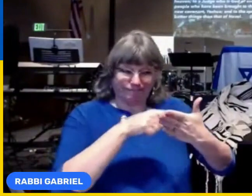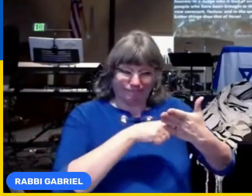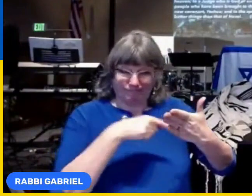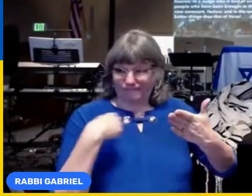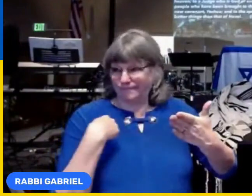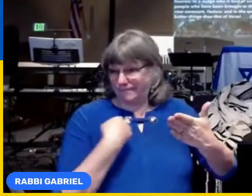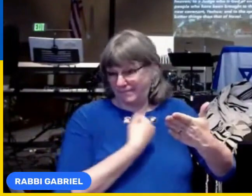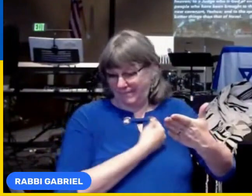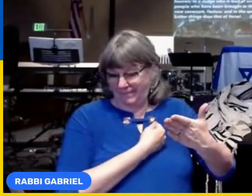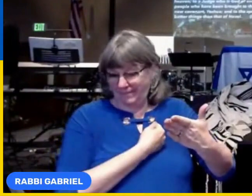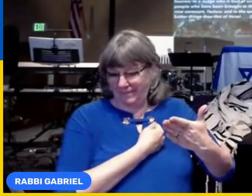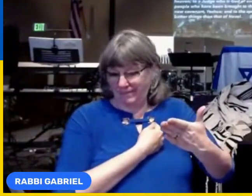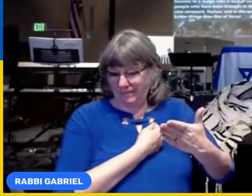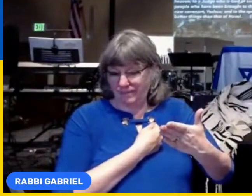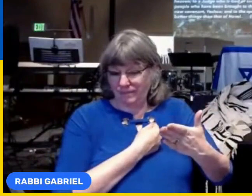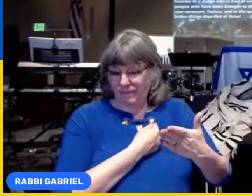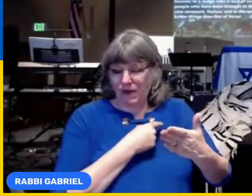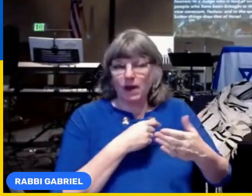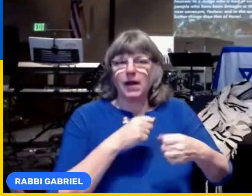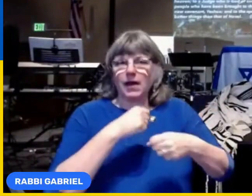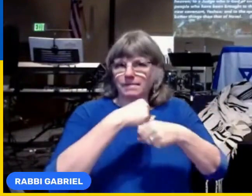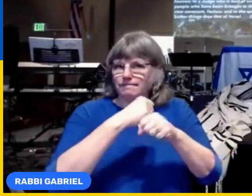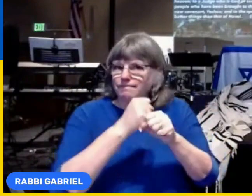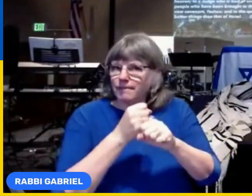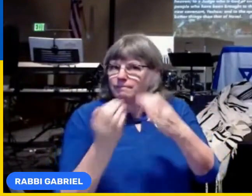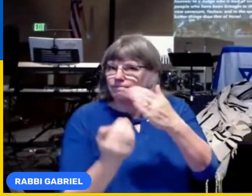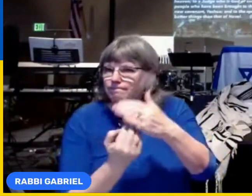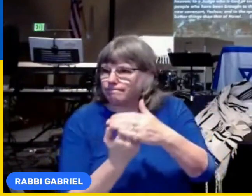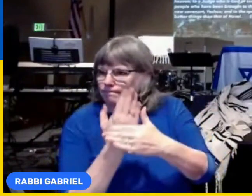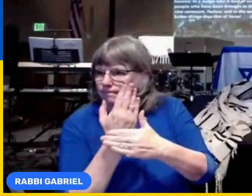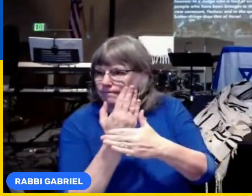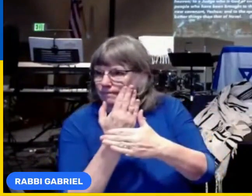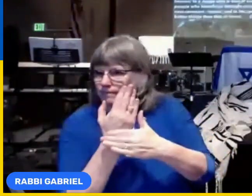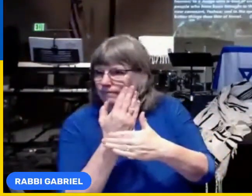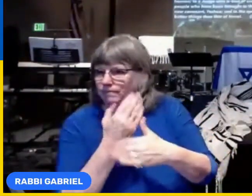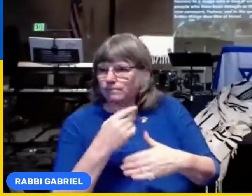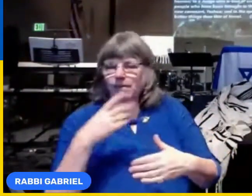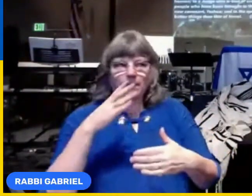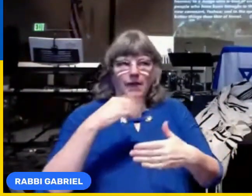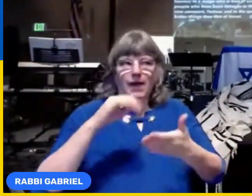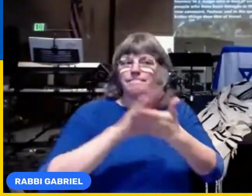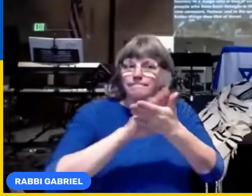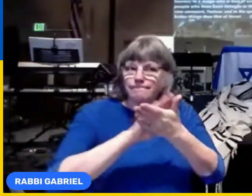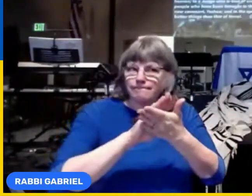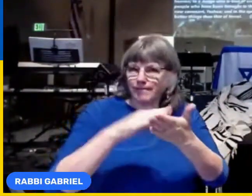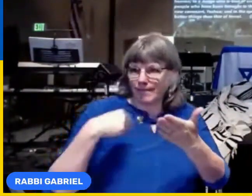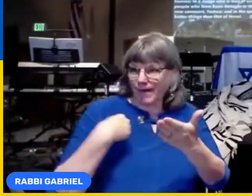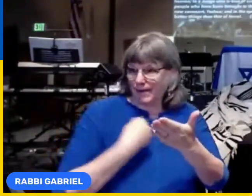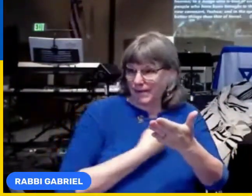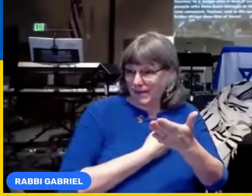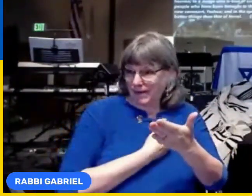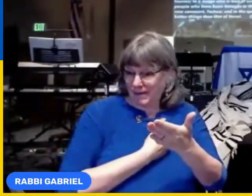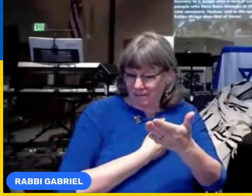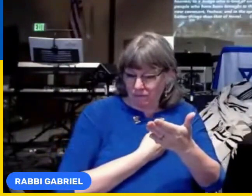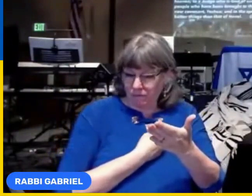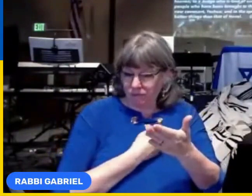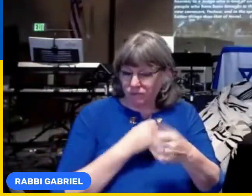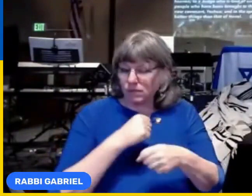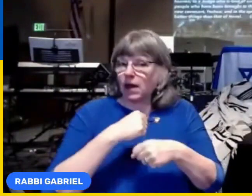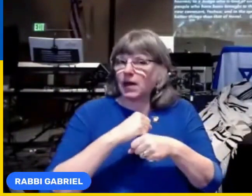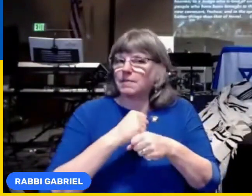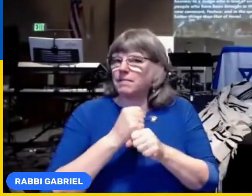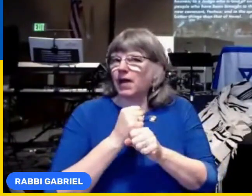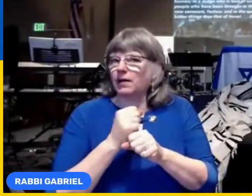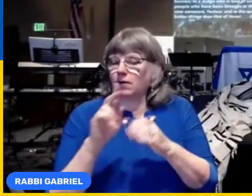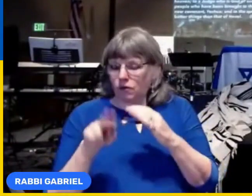It reproves us. It cleanses us. It remakes